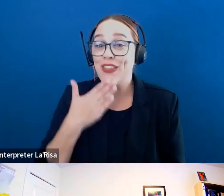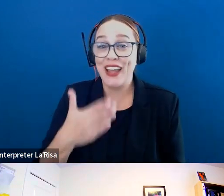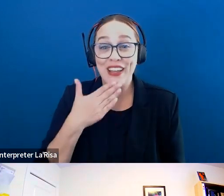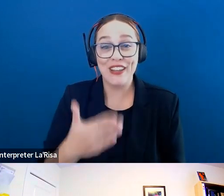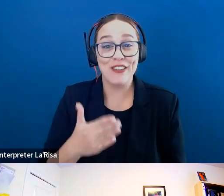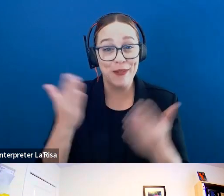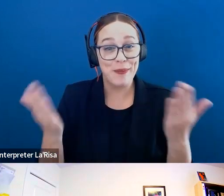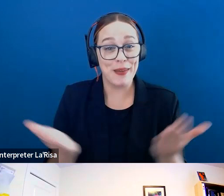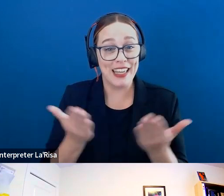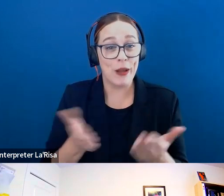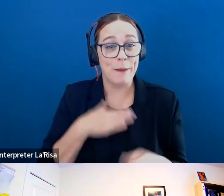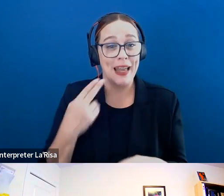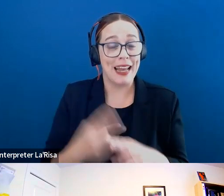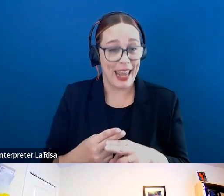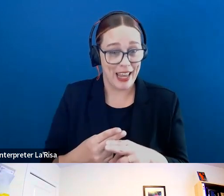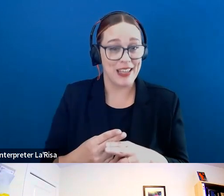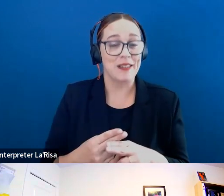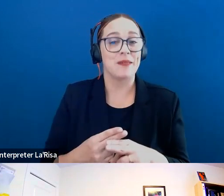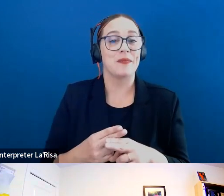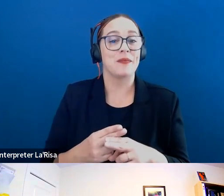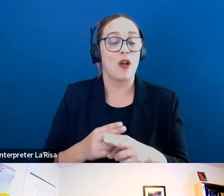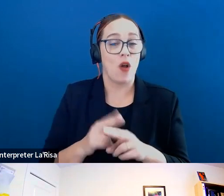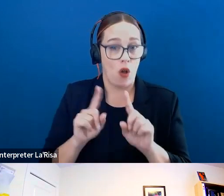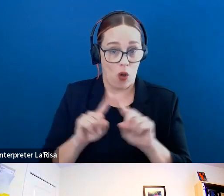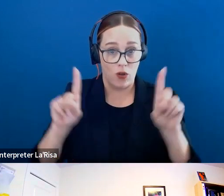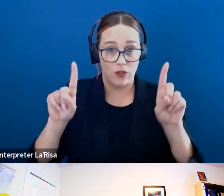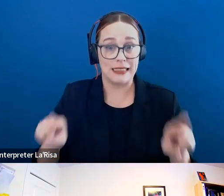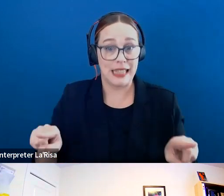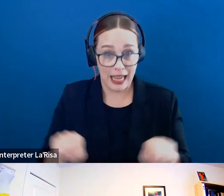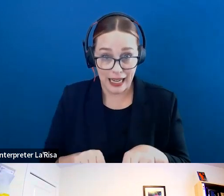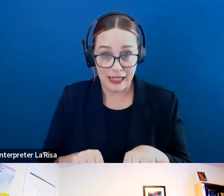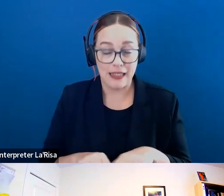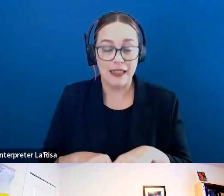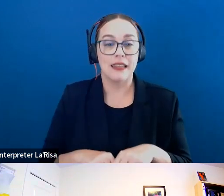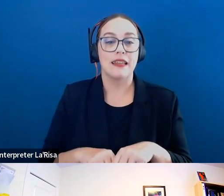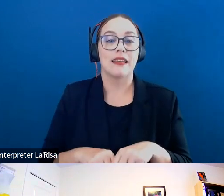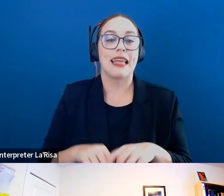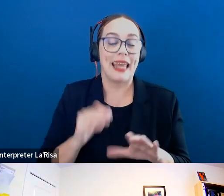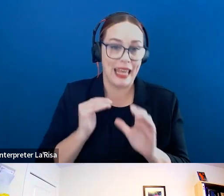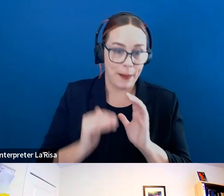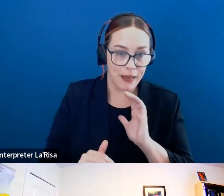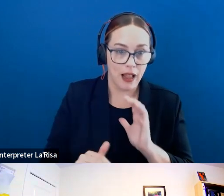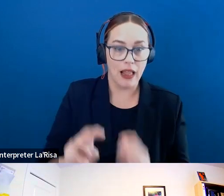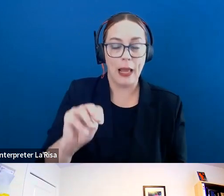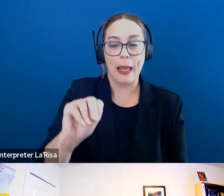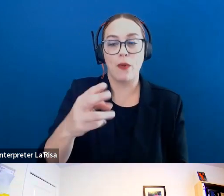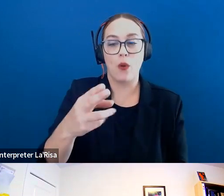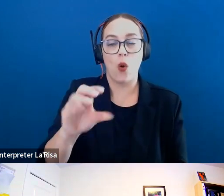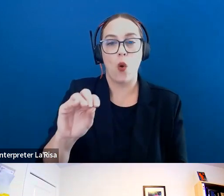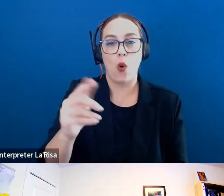My name is on the screen, the slide, and my email address is